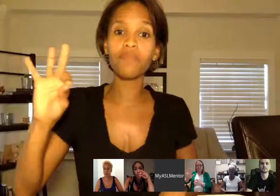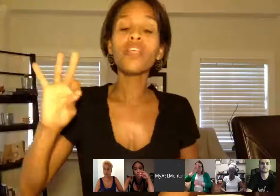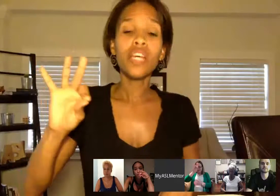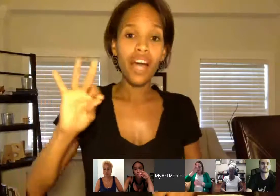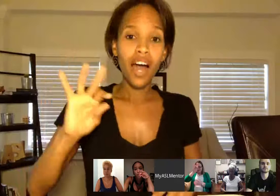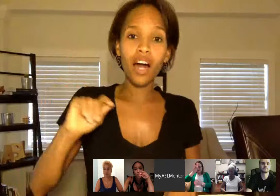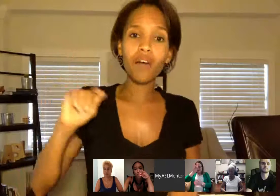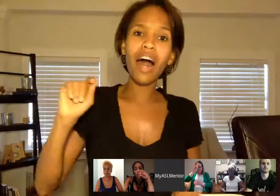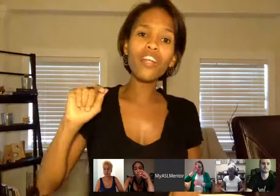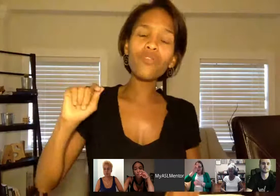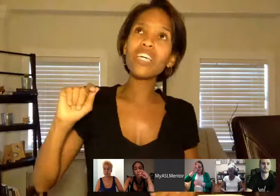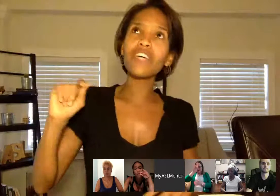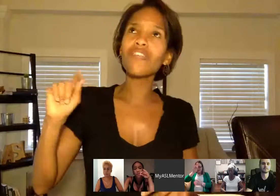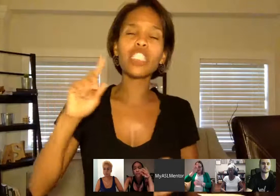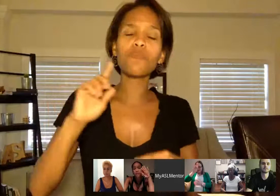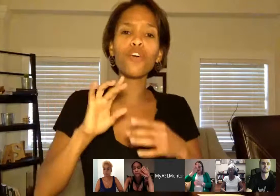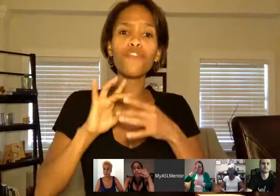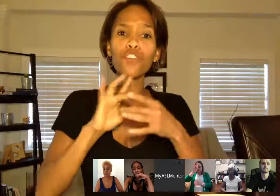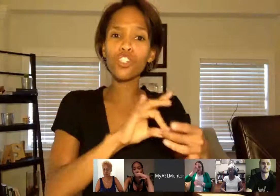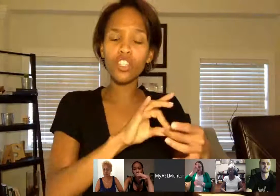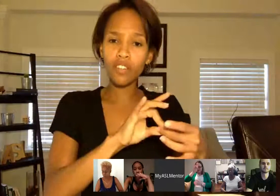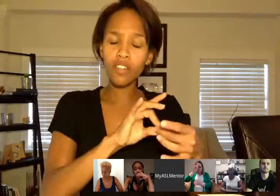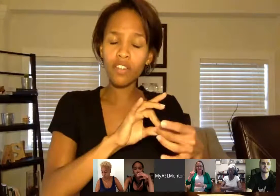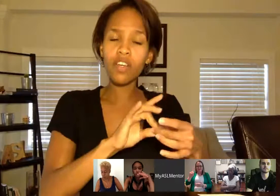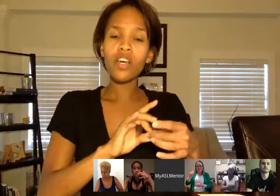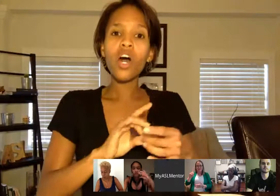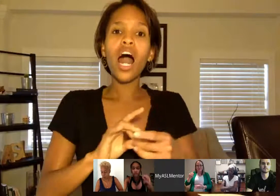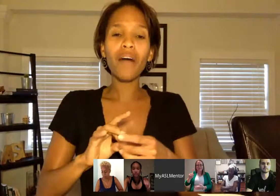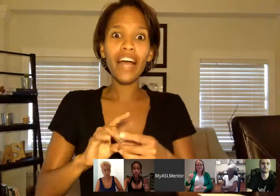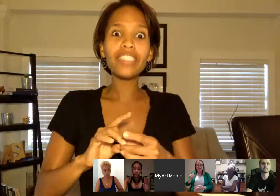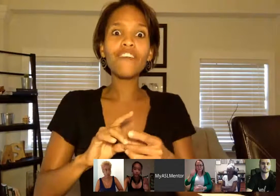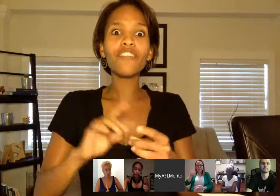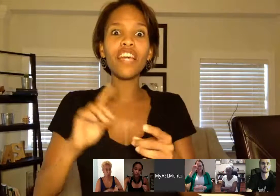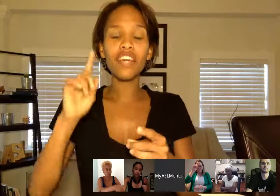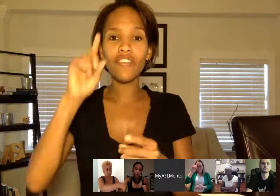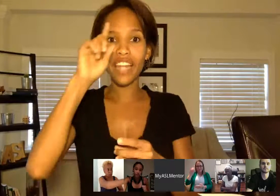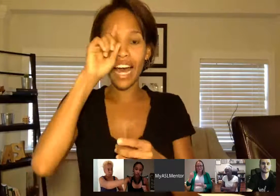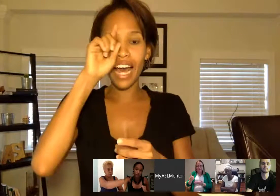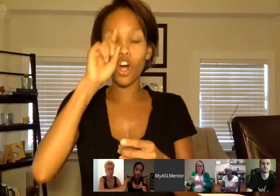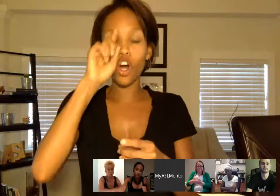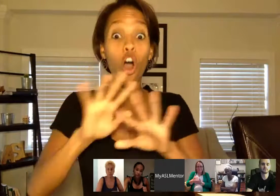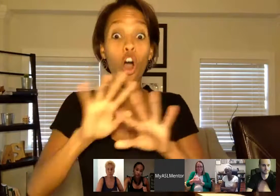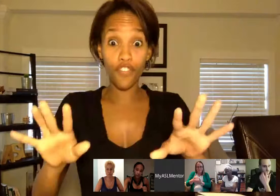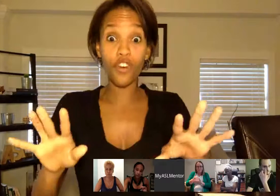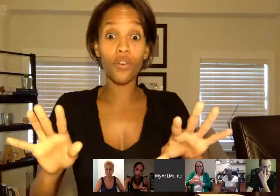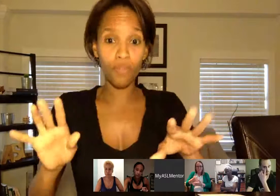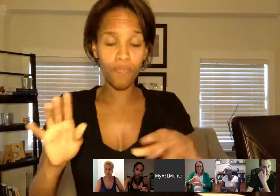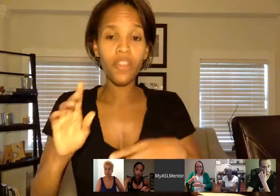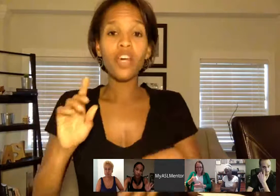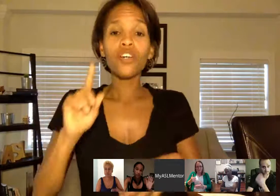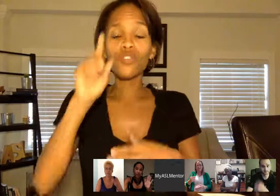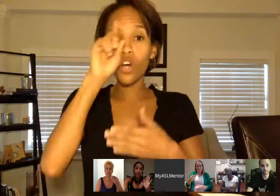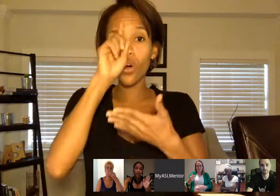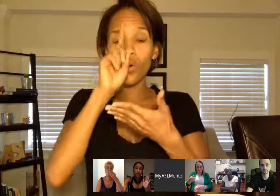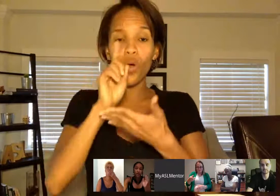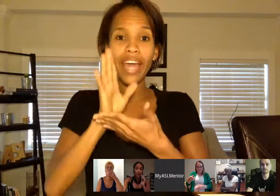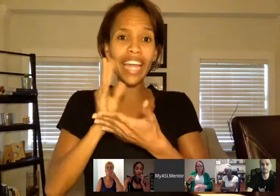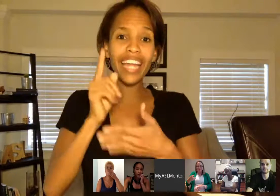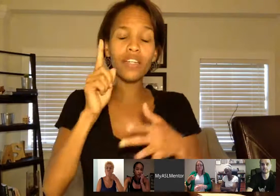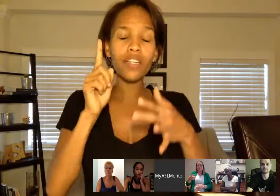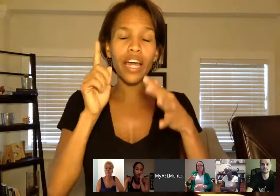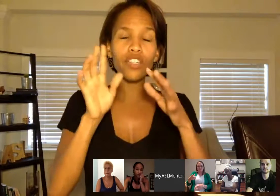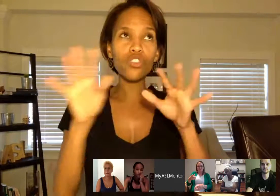Absolutely. I don't think of it as perversion. I definitely think of it as off, though.